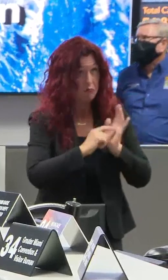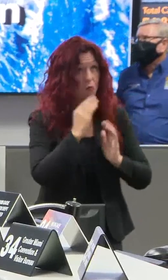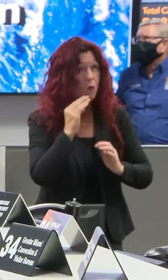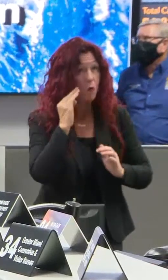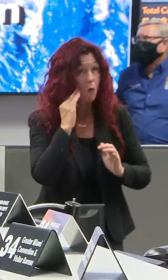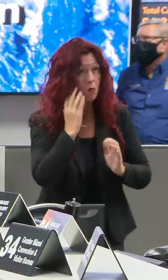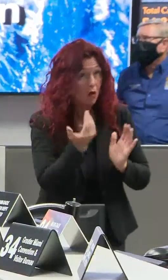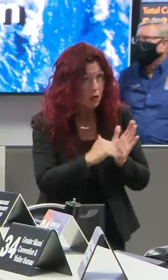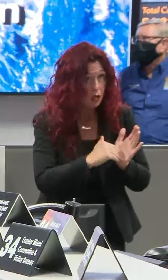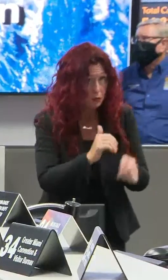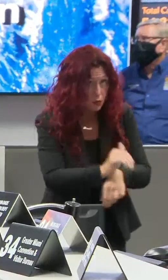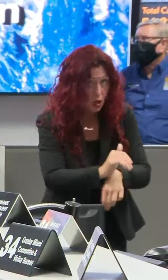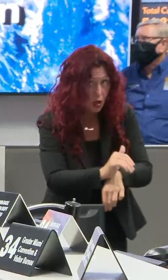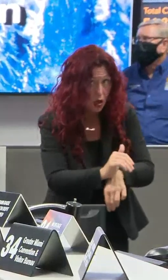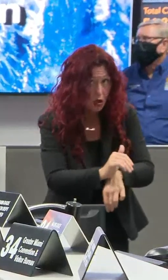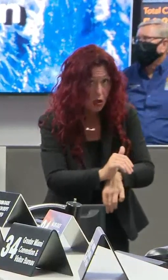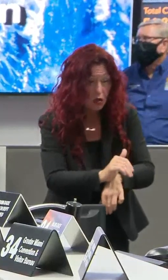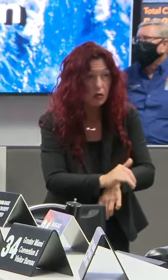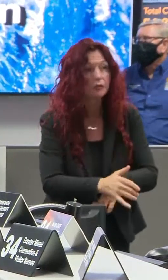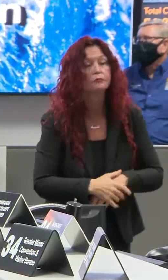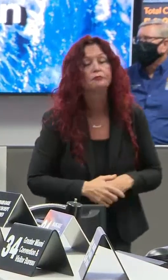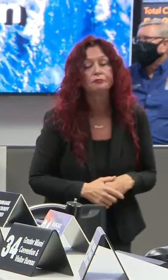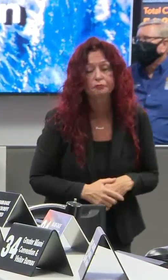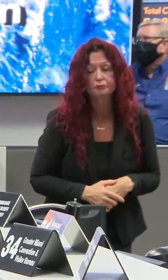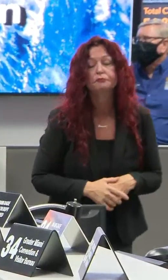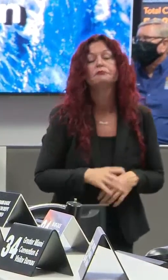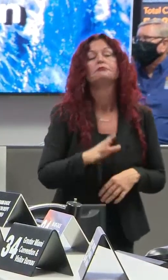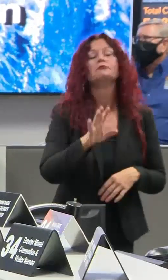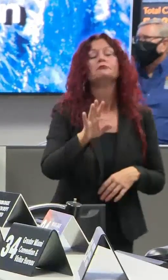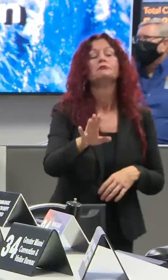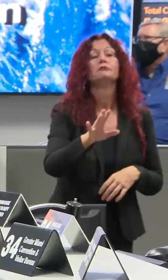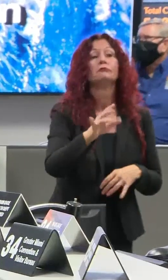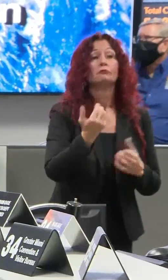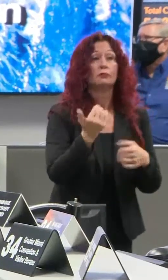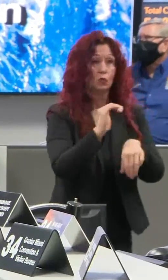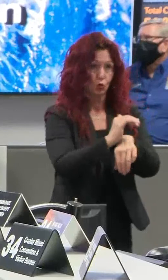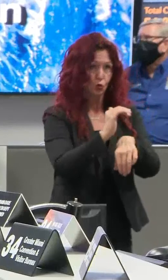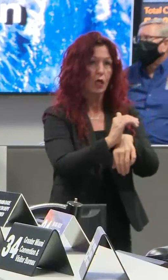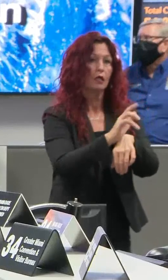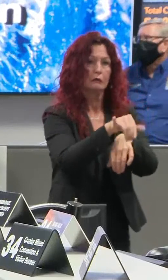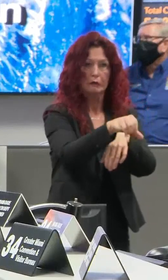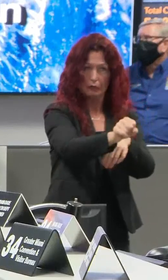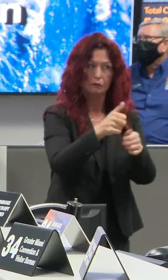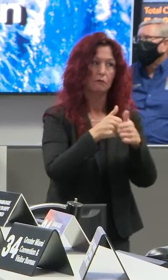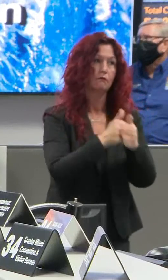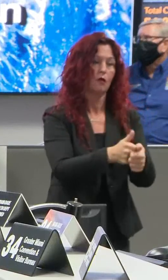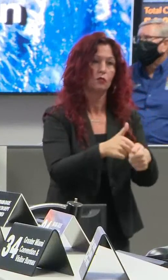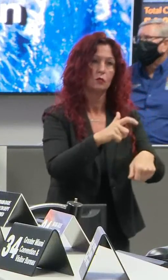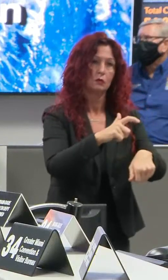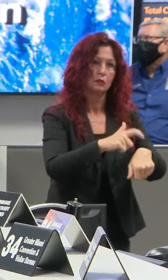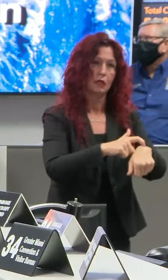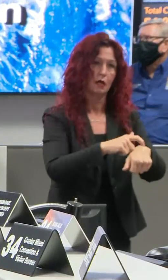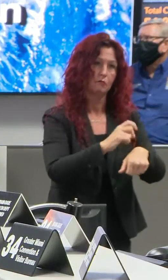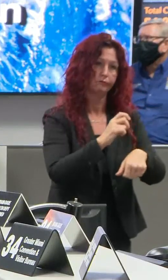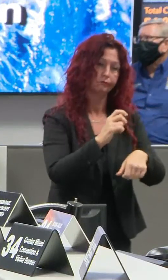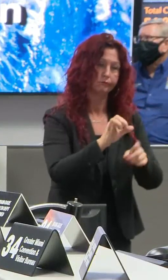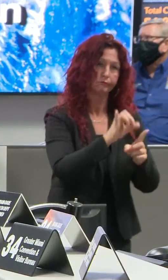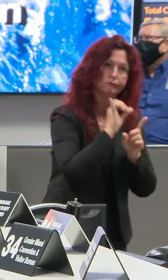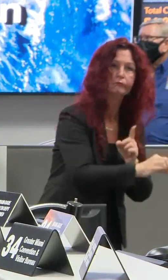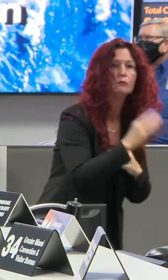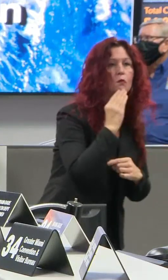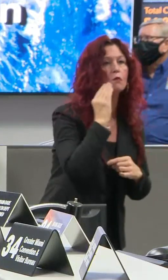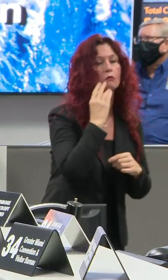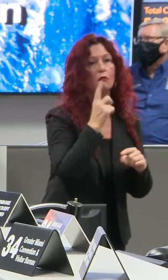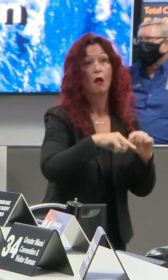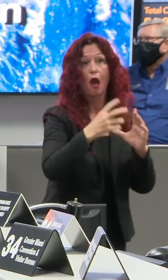suspended because after talking to my director, Many of the troublemakers use transit to get around